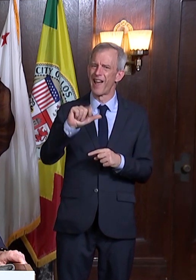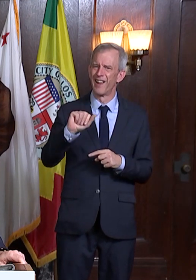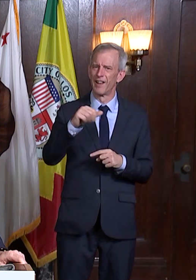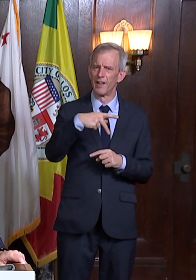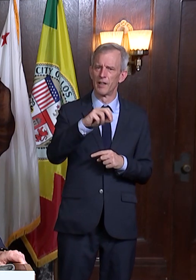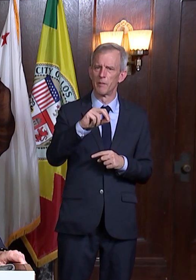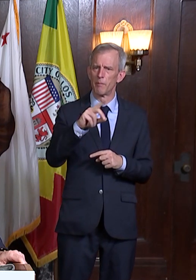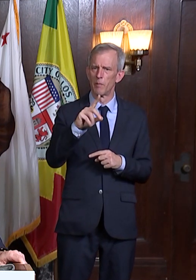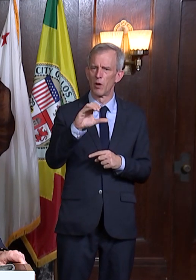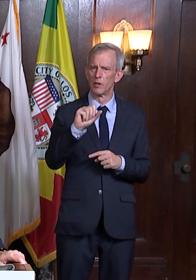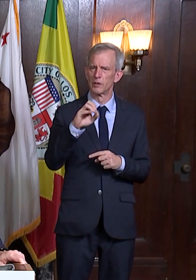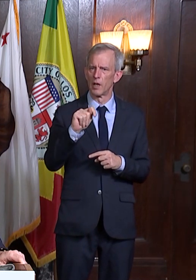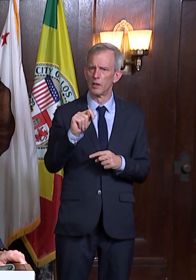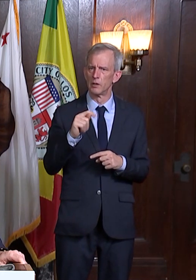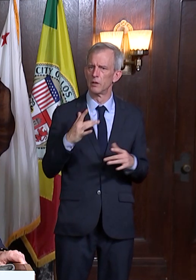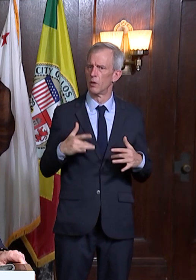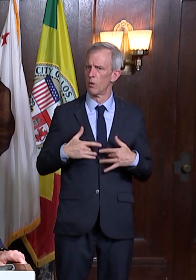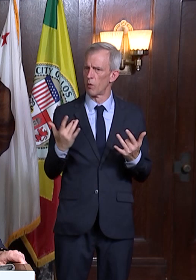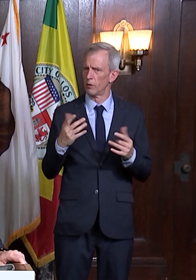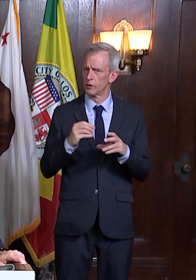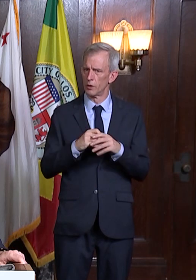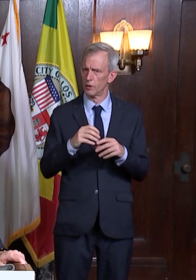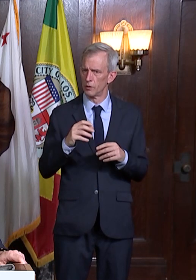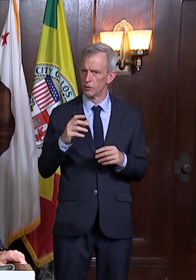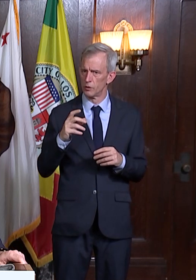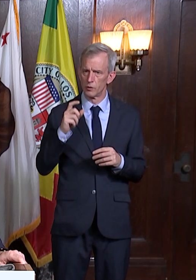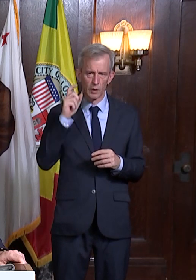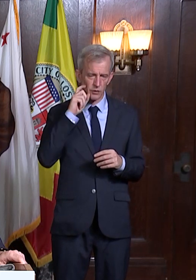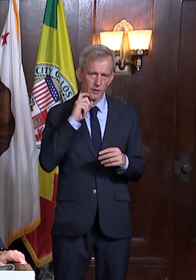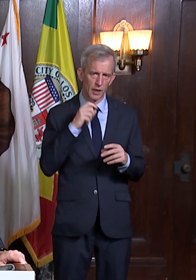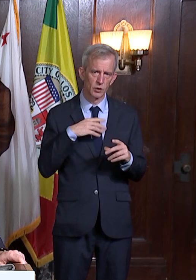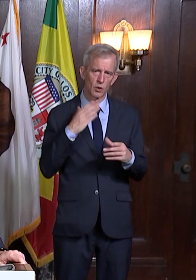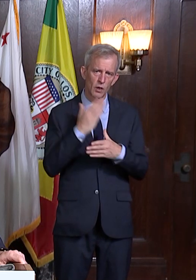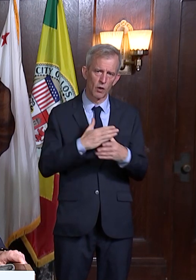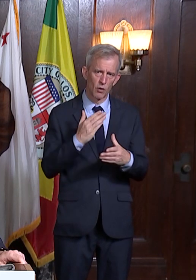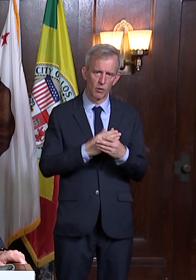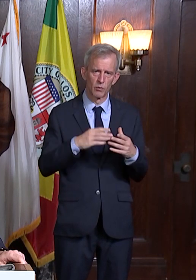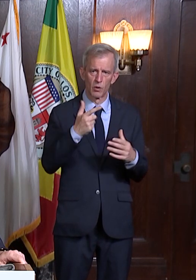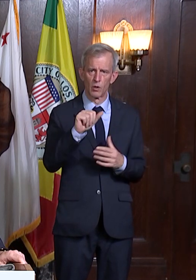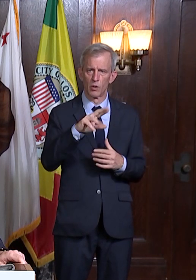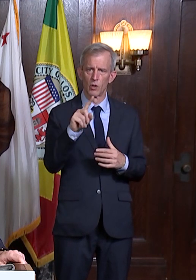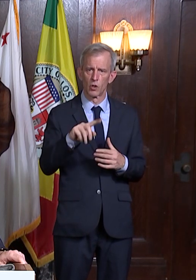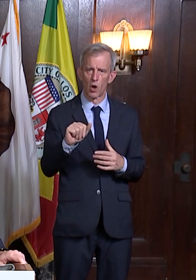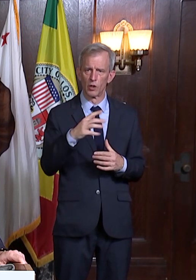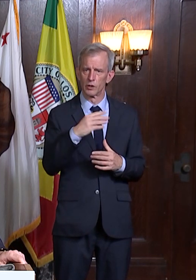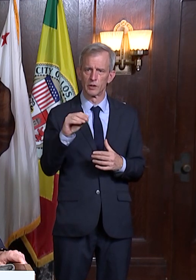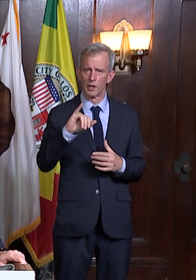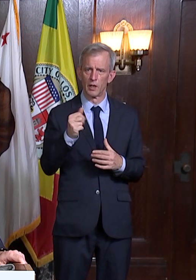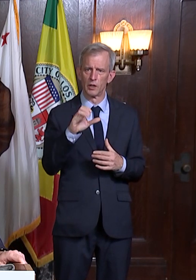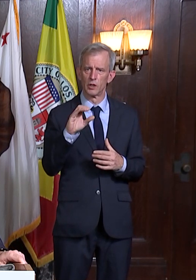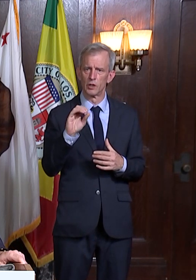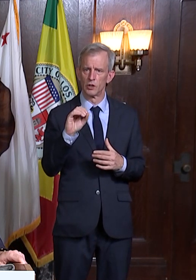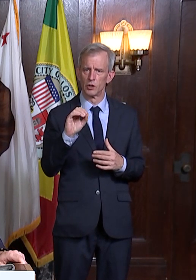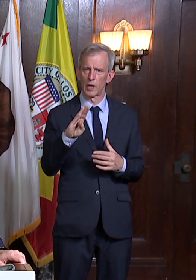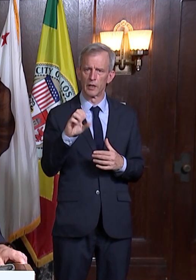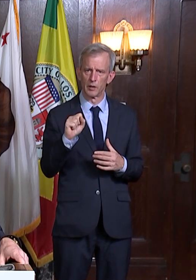of the investigation into alleged sexual harassment of Matthew Garza by Rick Jacobs, started in October 2020? I believe the city attorney